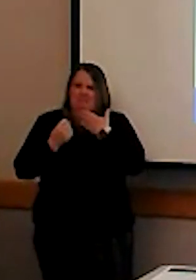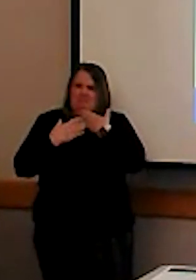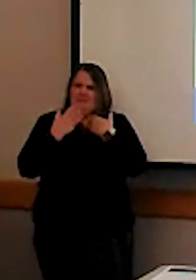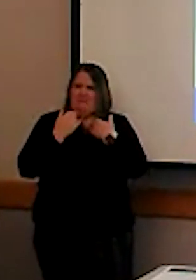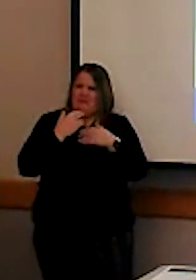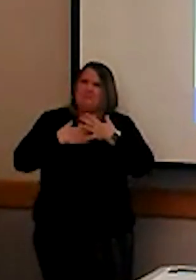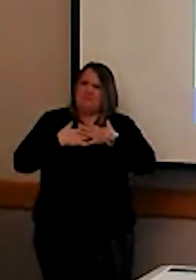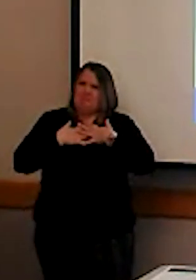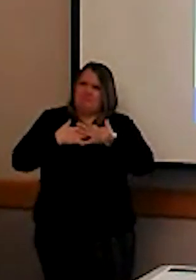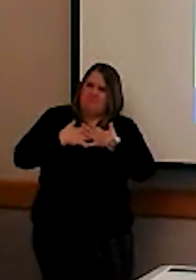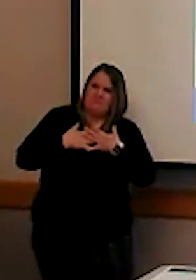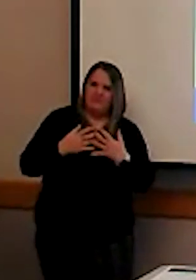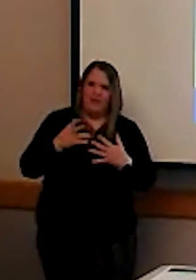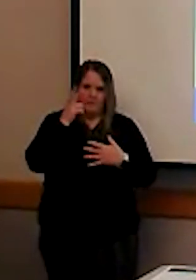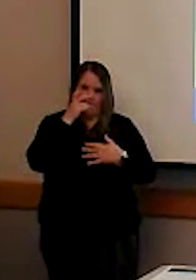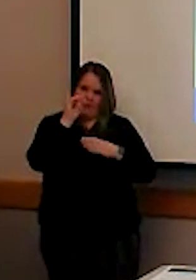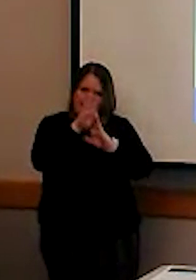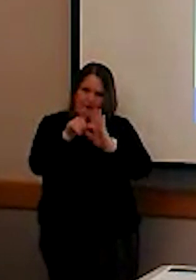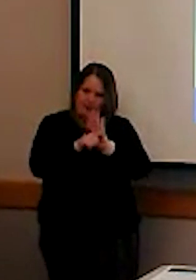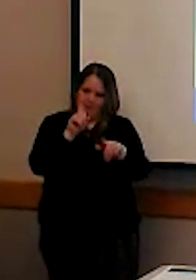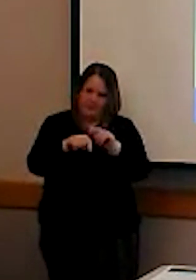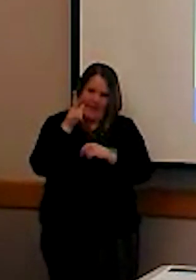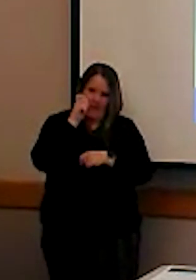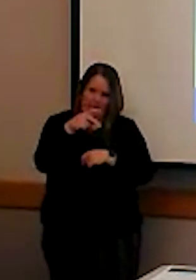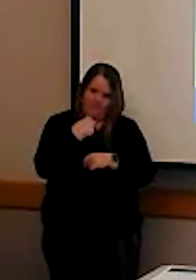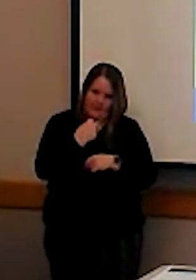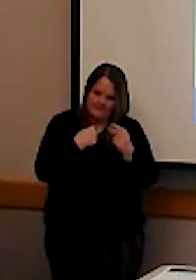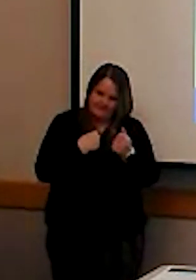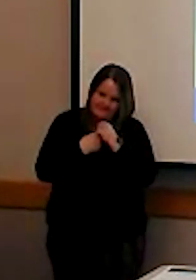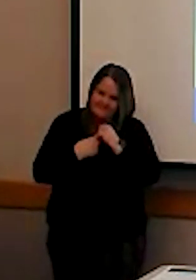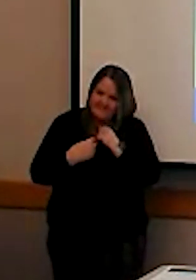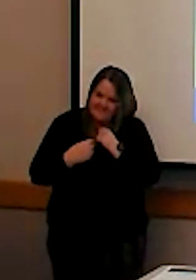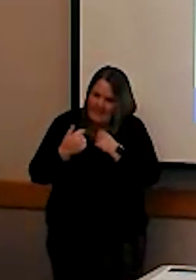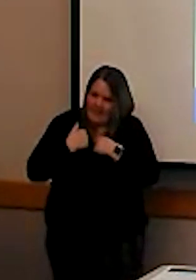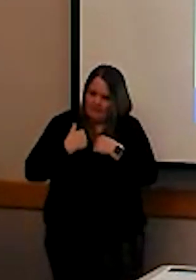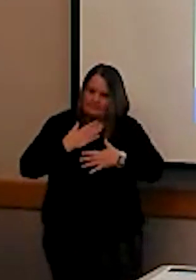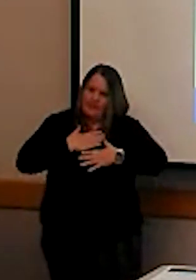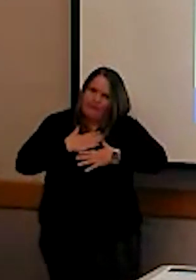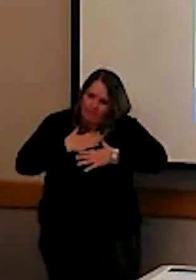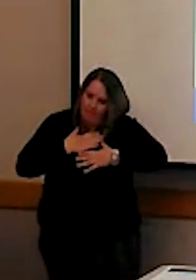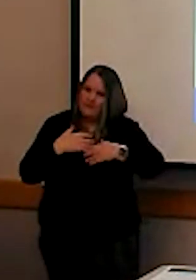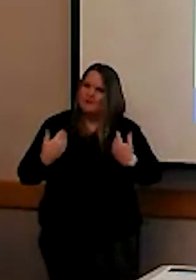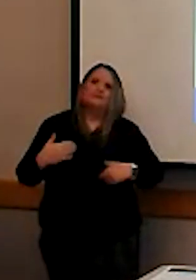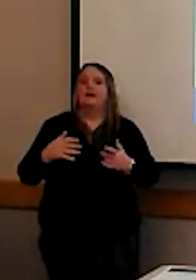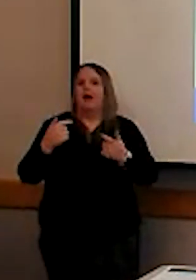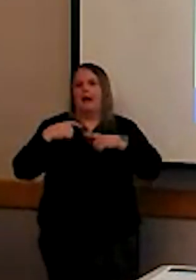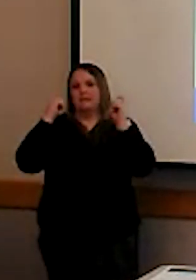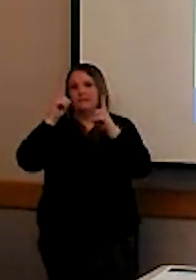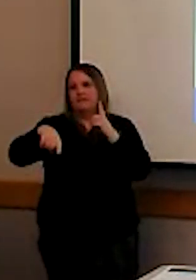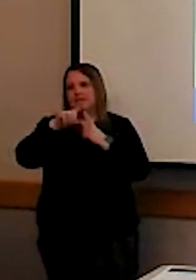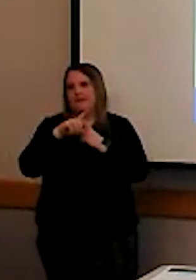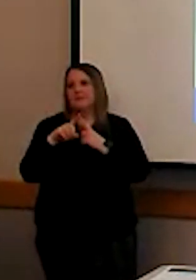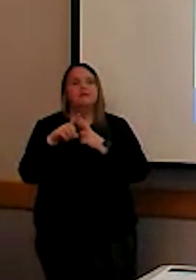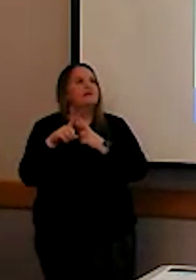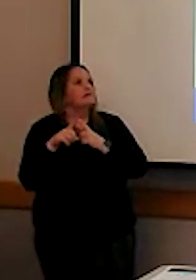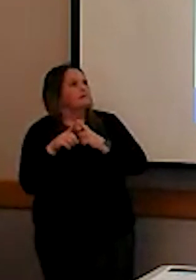Oh, and you hear that, so you can't hear. And then I surprised them. They have